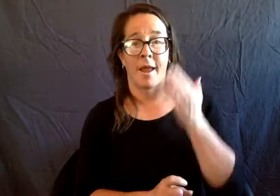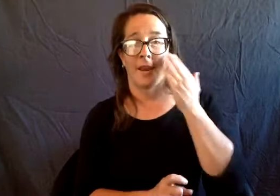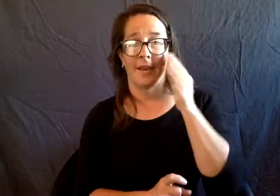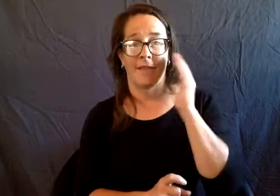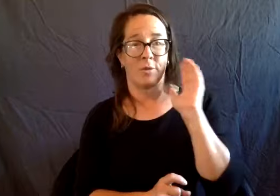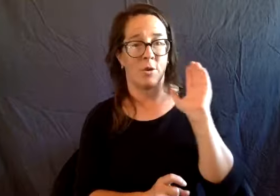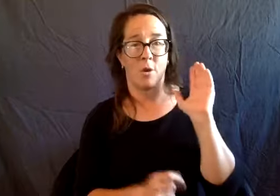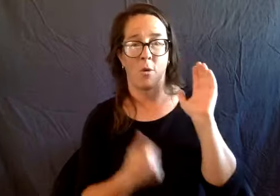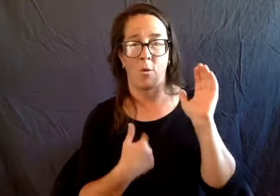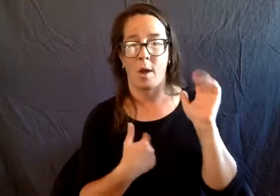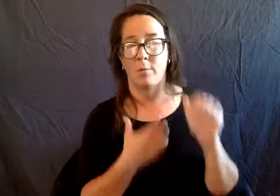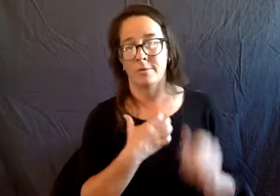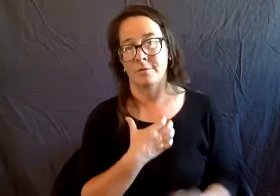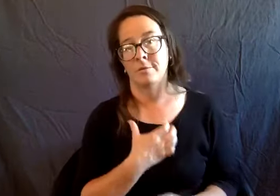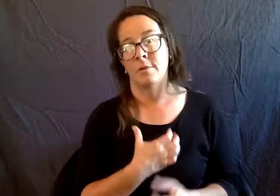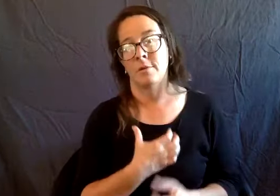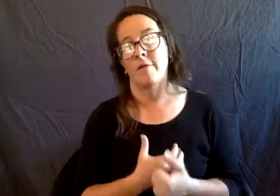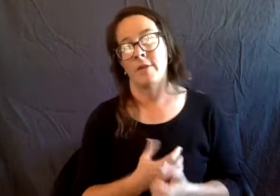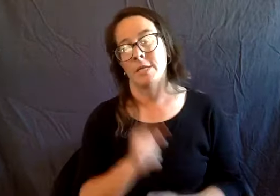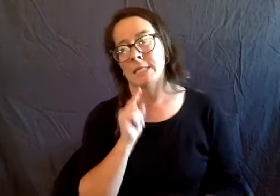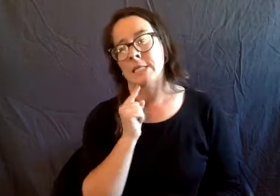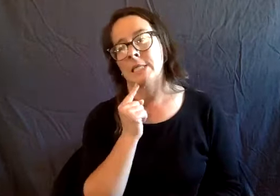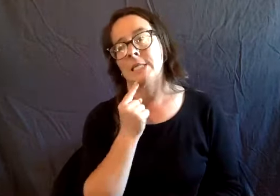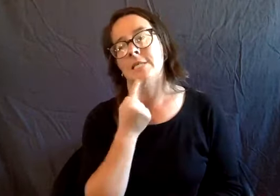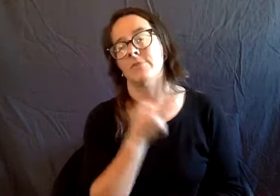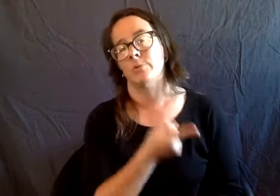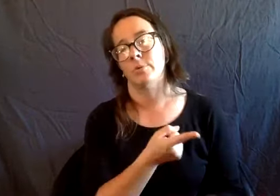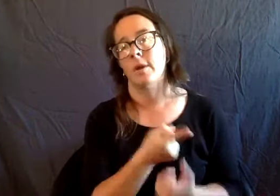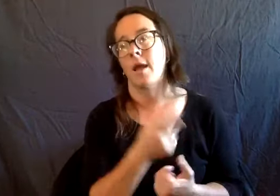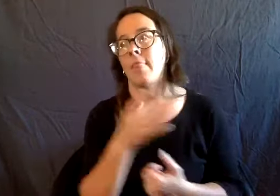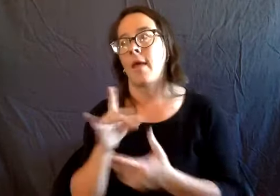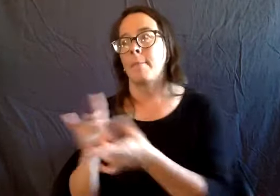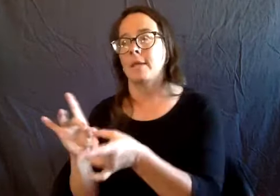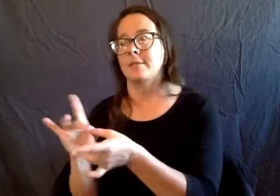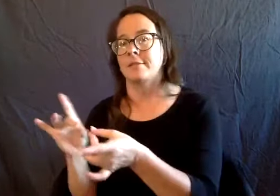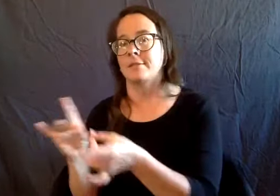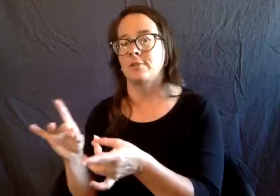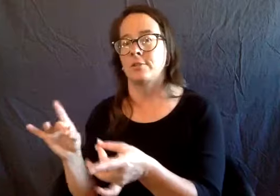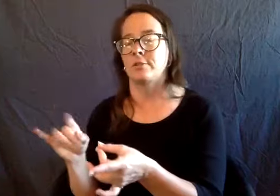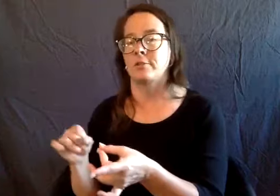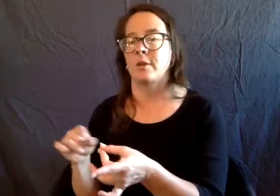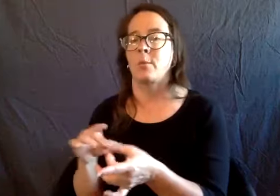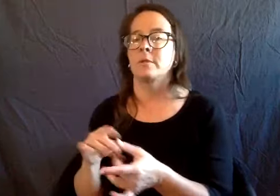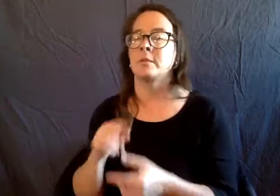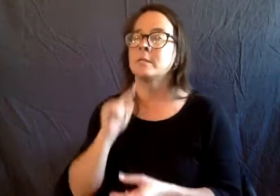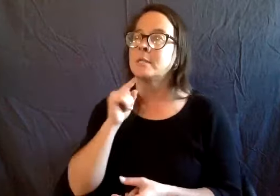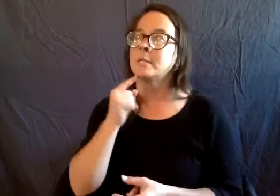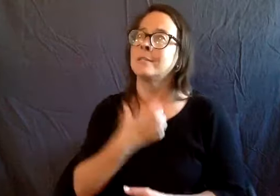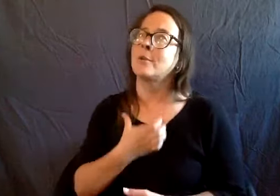I didn't even know. I was starving for you. And I was starving for the message. And I didn't even know it. I was starving for a God that is